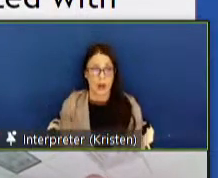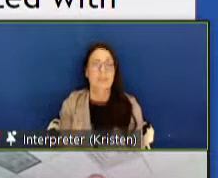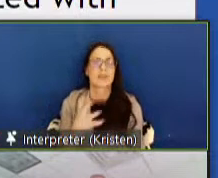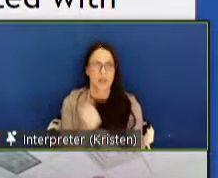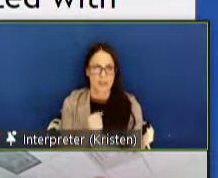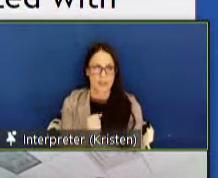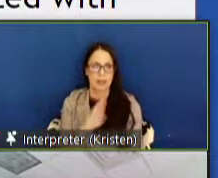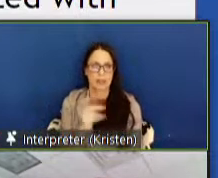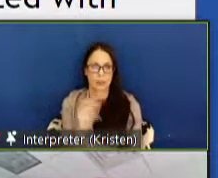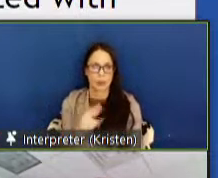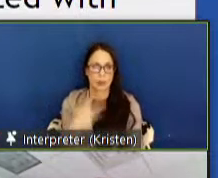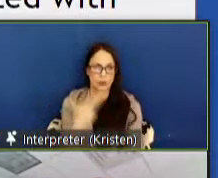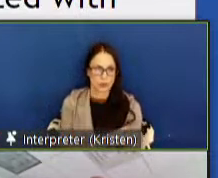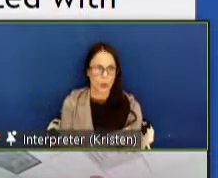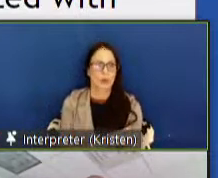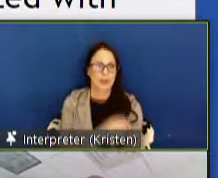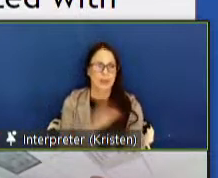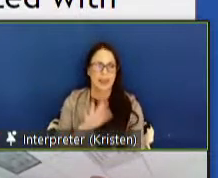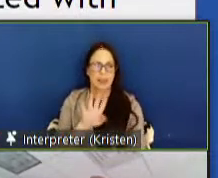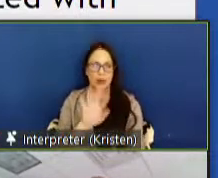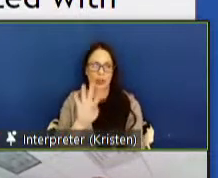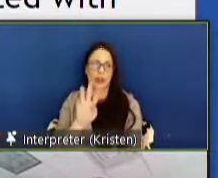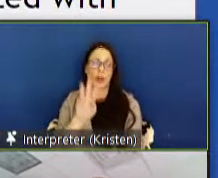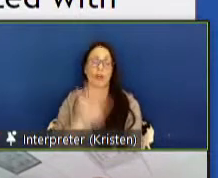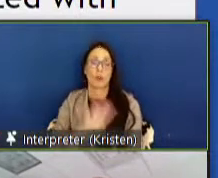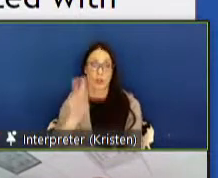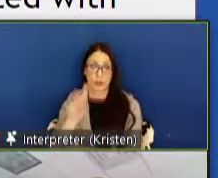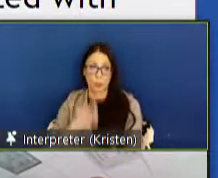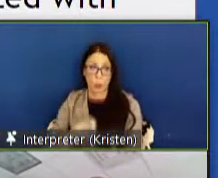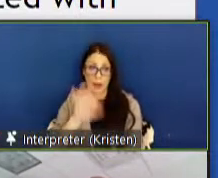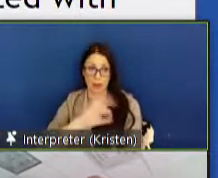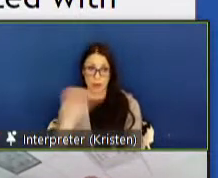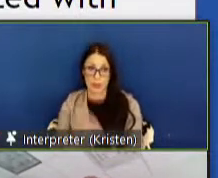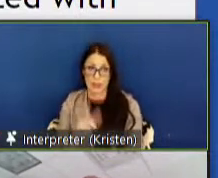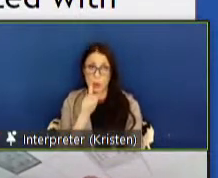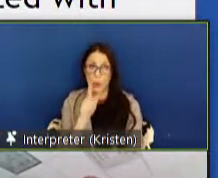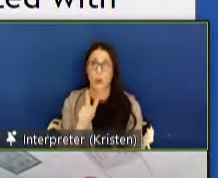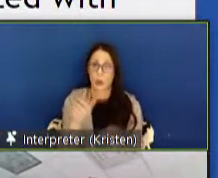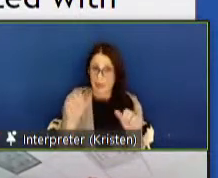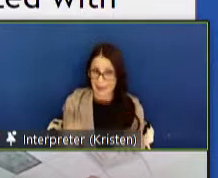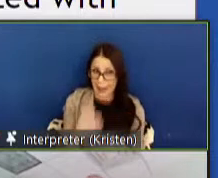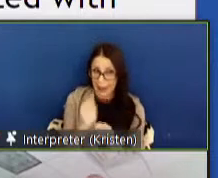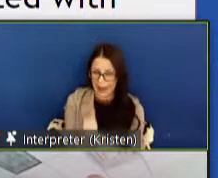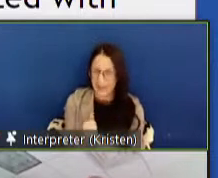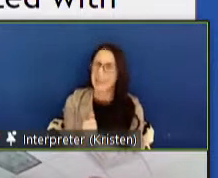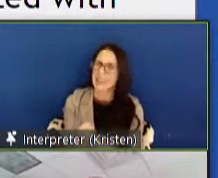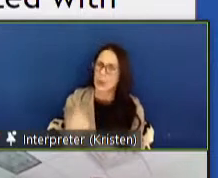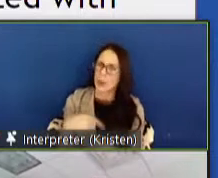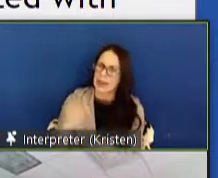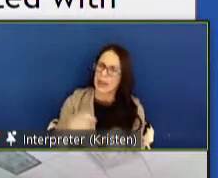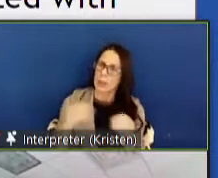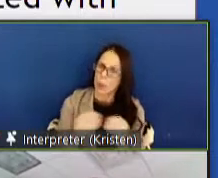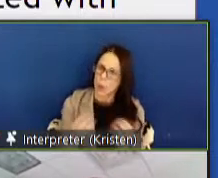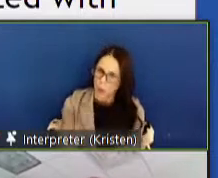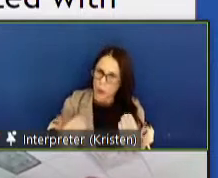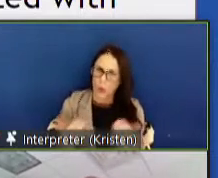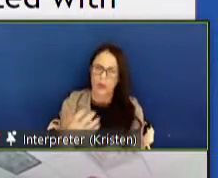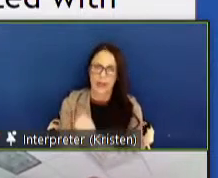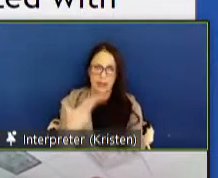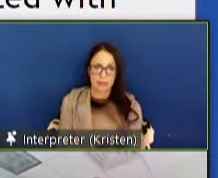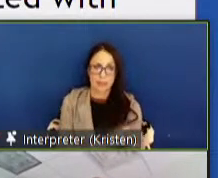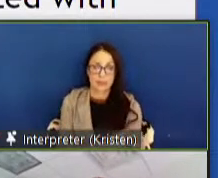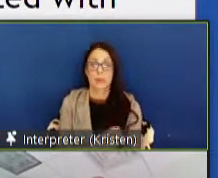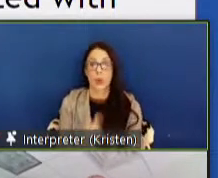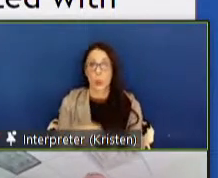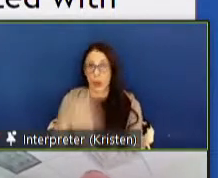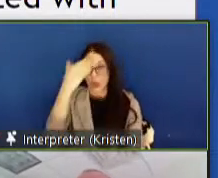who are eligible. We need to get more Coloradans to get their booster. Here's what we know. People who have received a booster dose